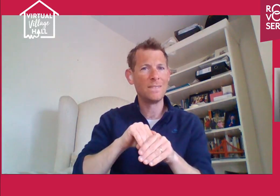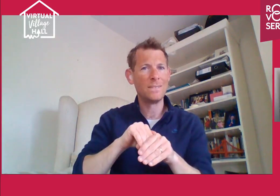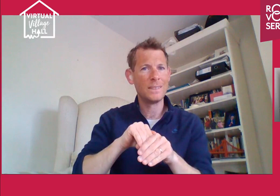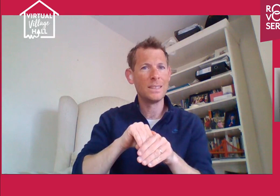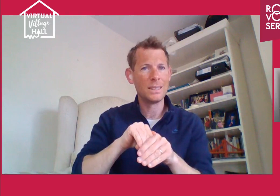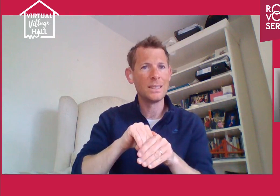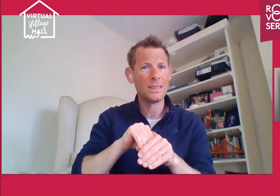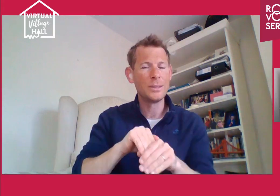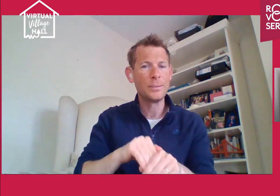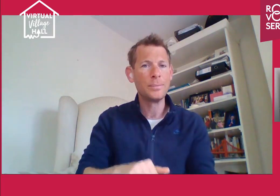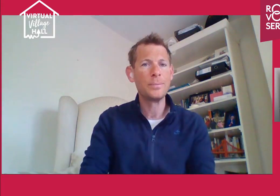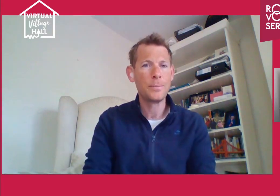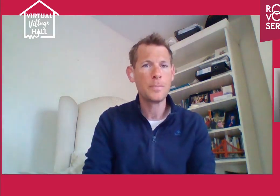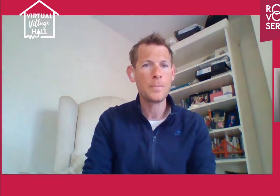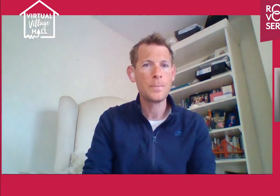and they'll really feel included.